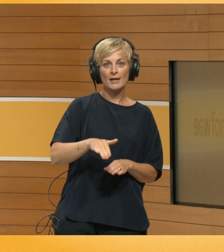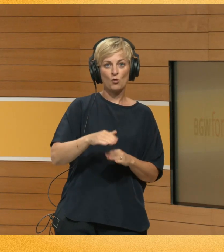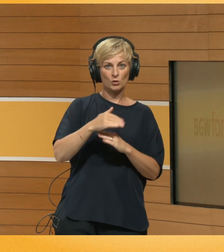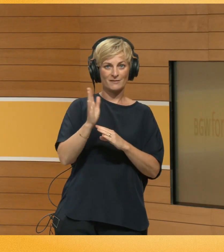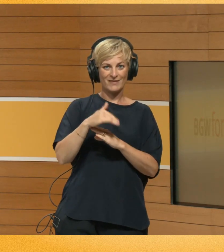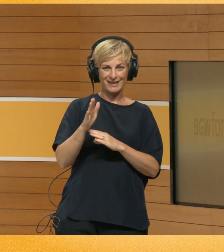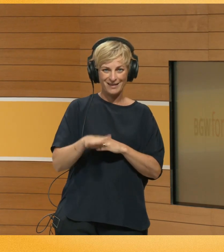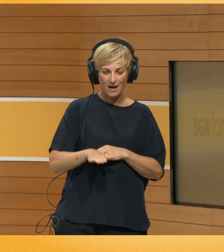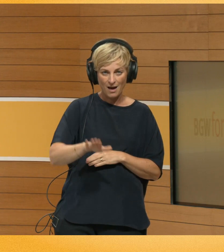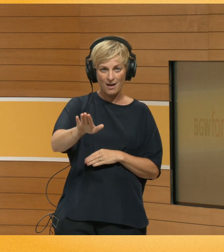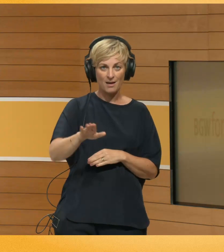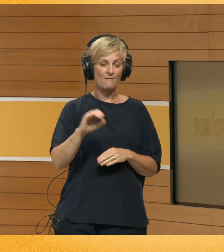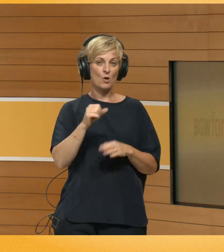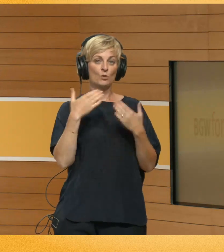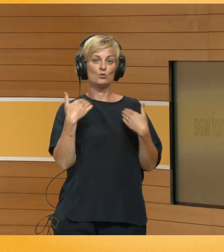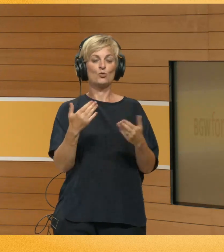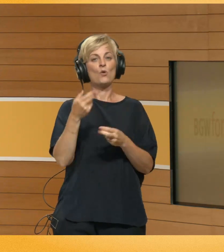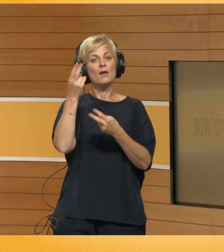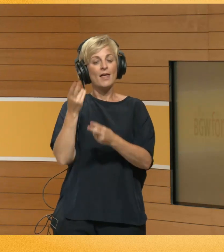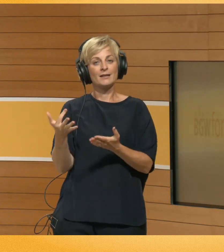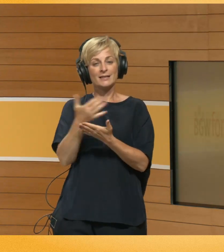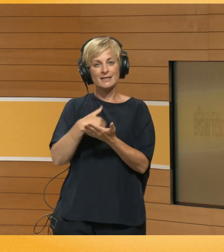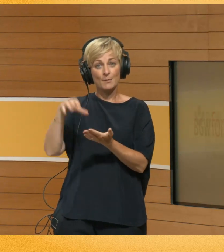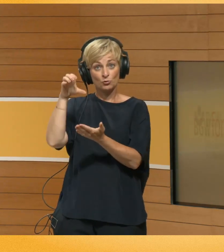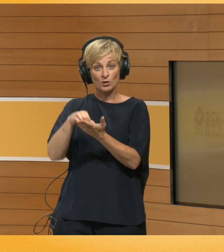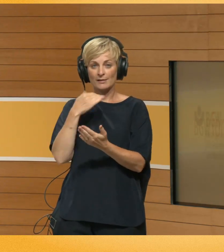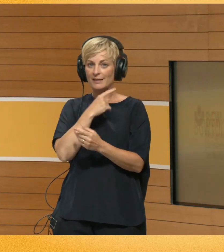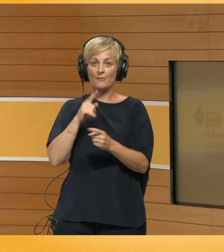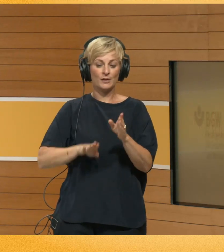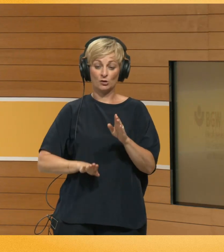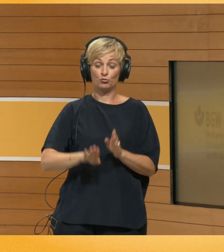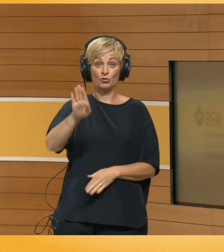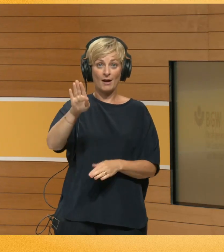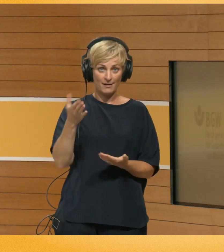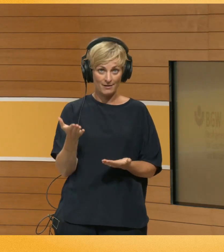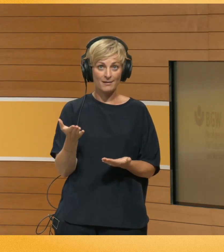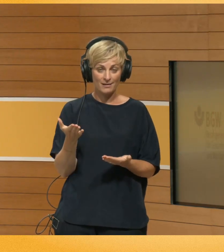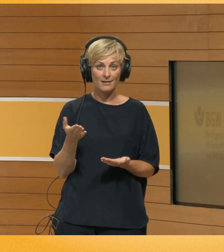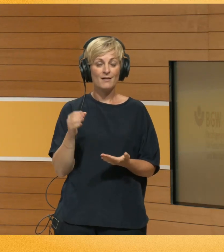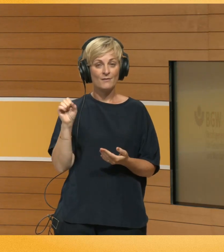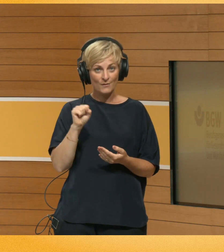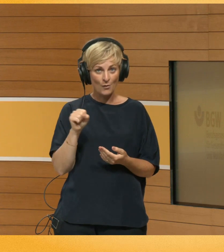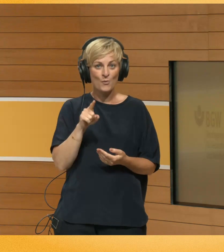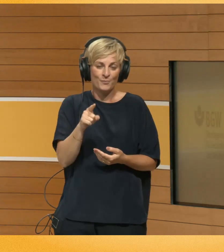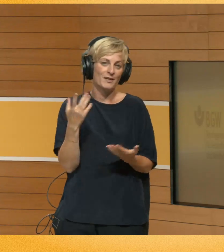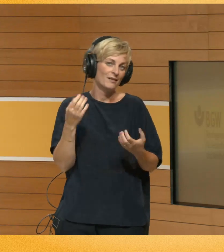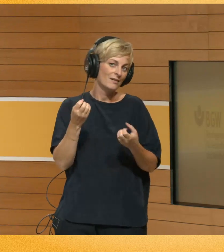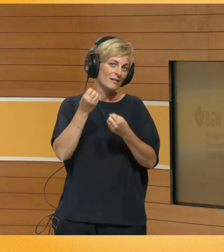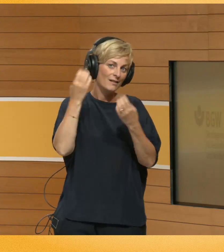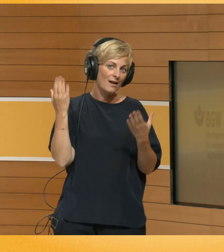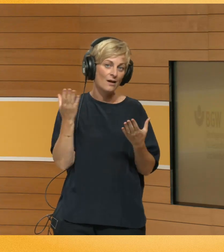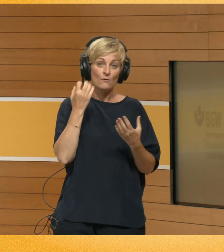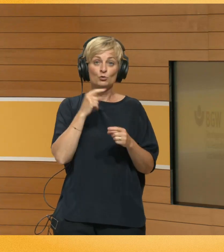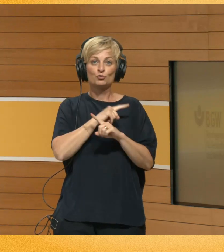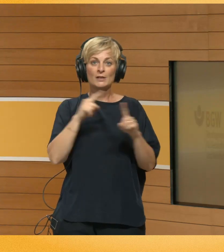way that the actual pushing will also be hurting the patient. So you know, so it's kind of like a win-win situation. You have a threshold.